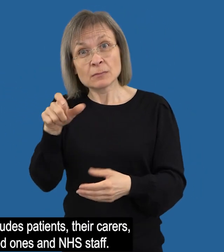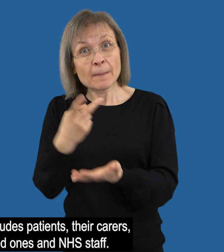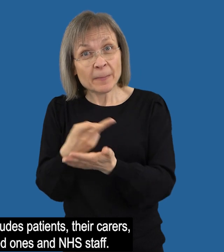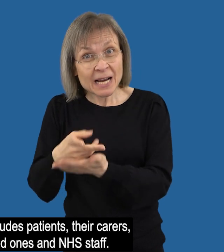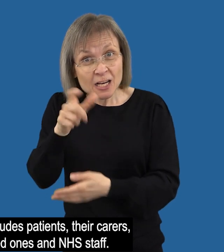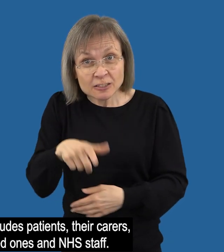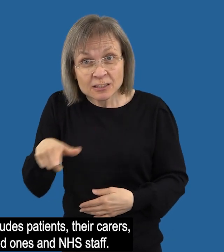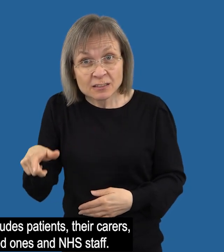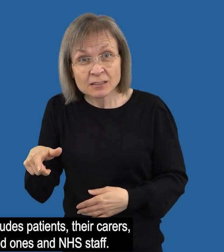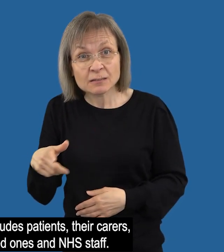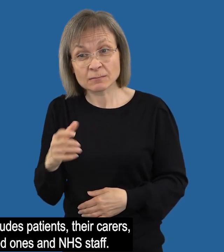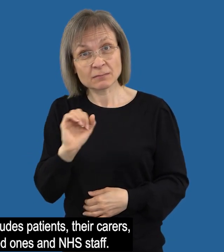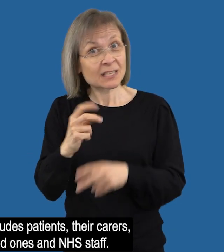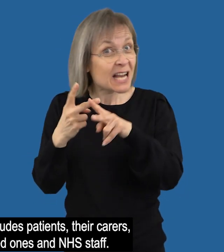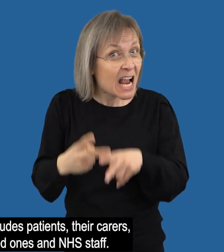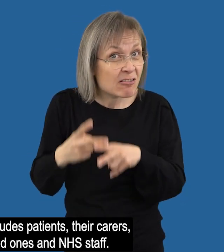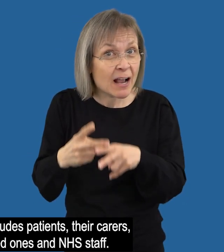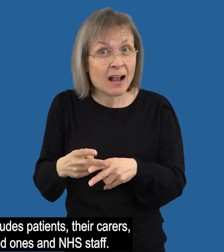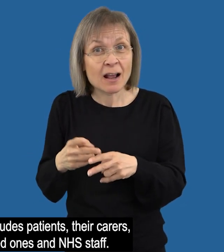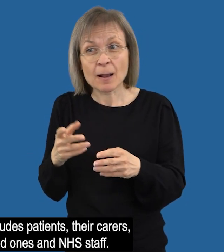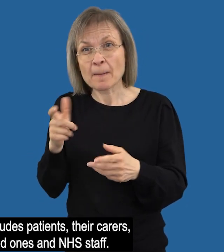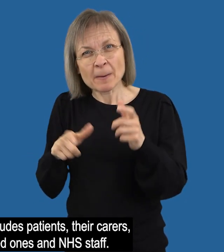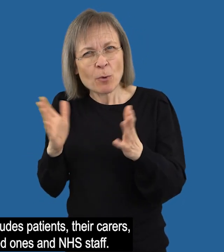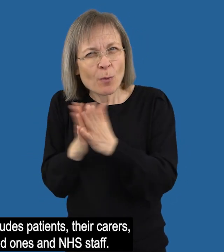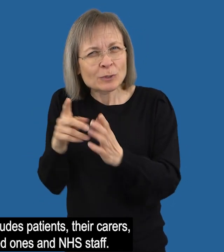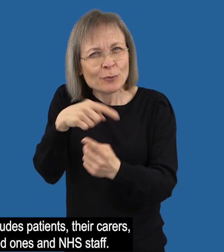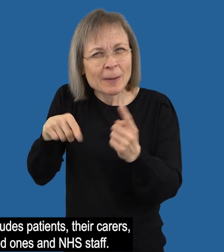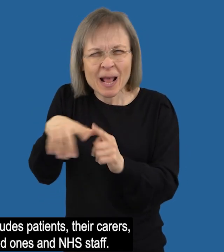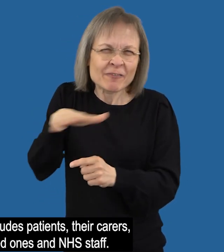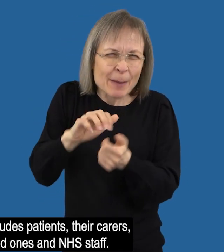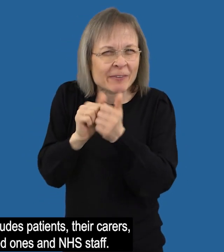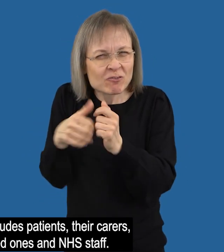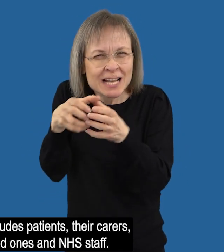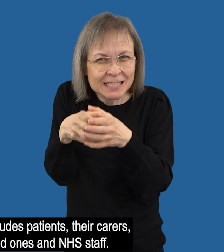This includes patients, their carers, loved ones and NHS staff.